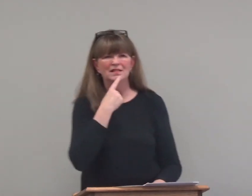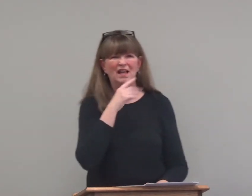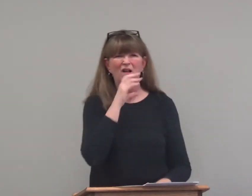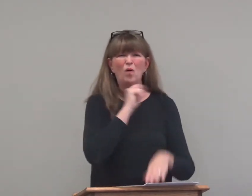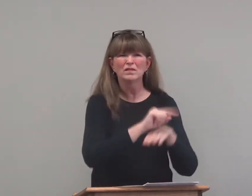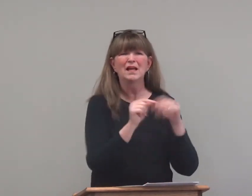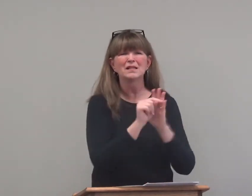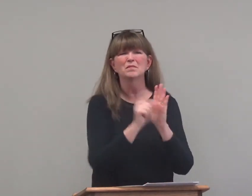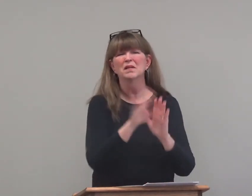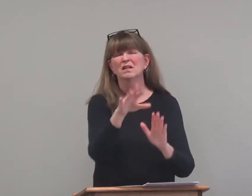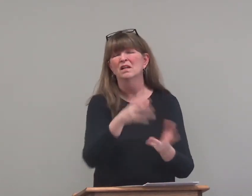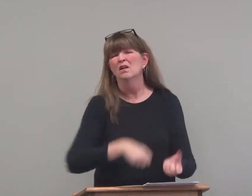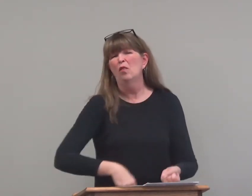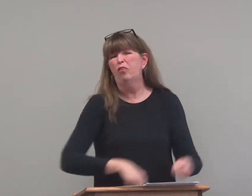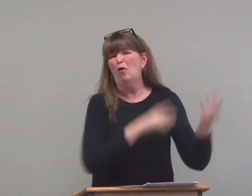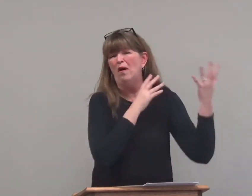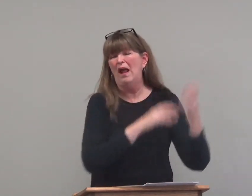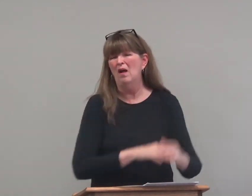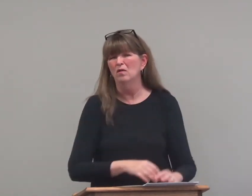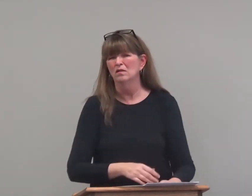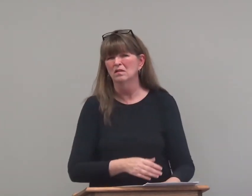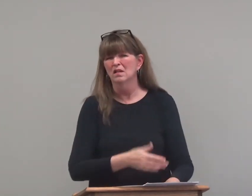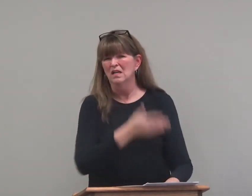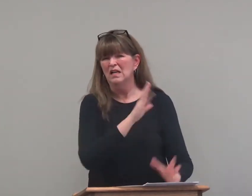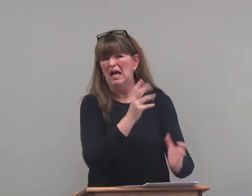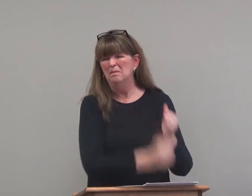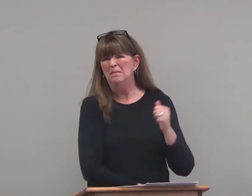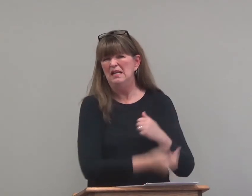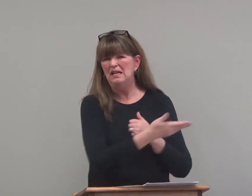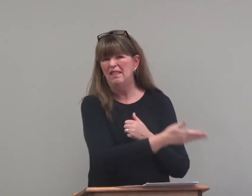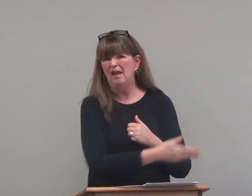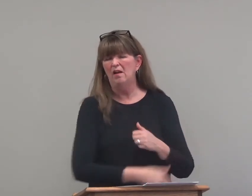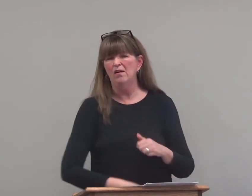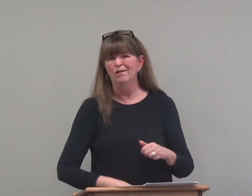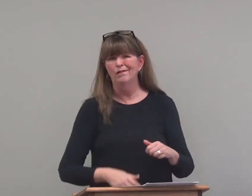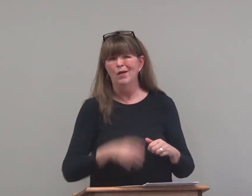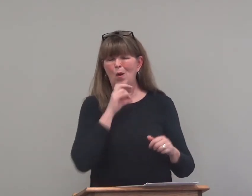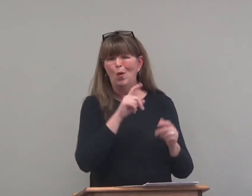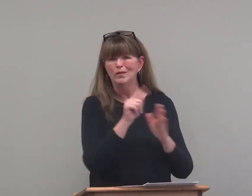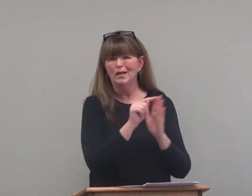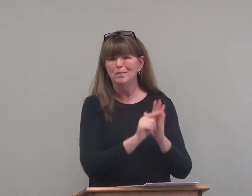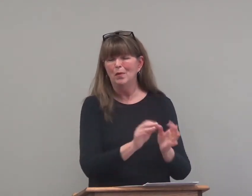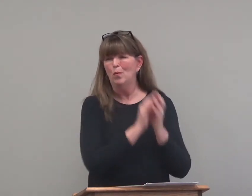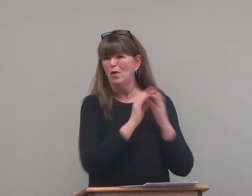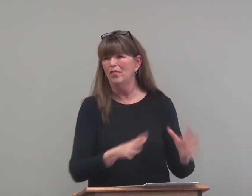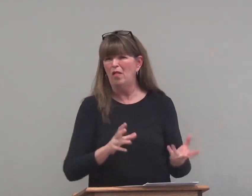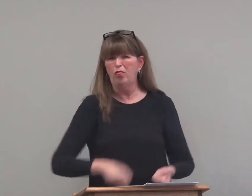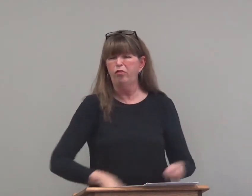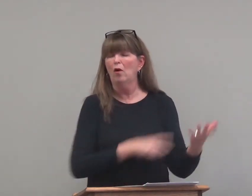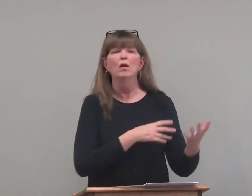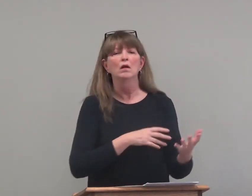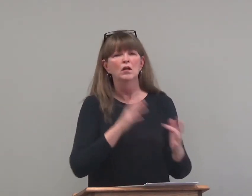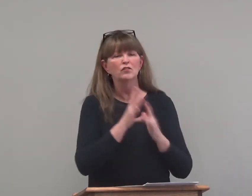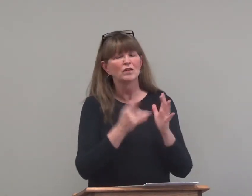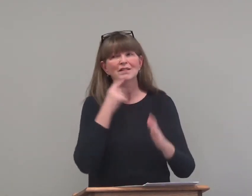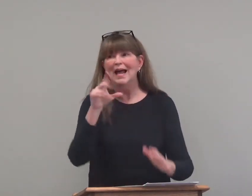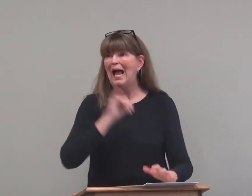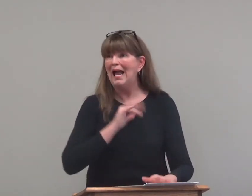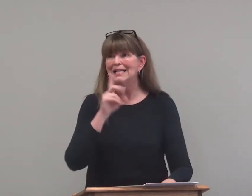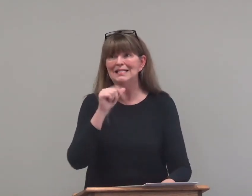Jesus did not come to say that the Old Testament can just be thrown out. The Old Testament is passé,